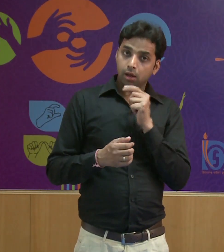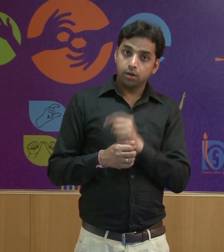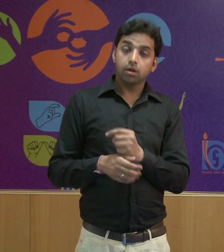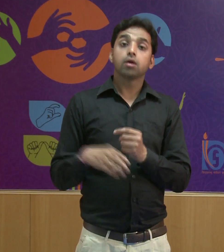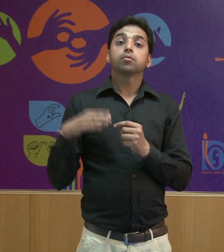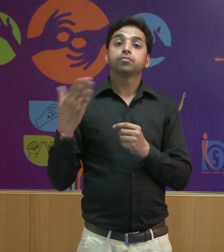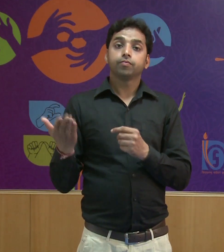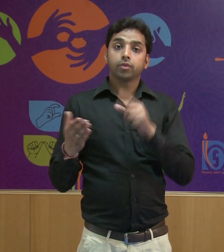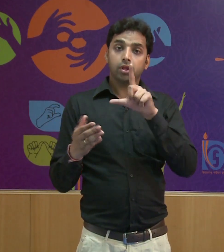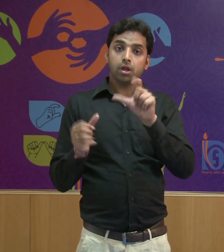laksha,